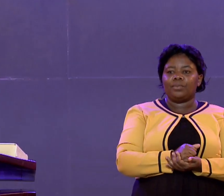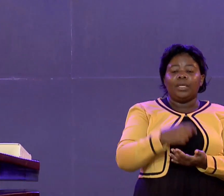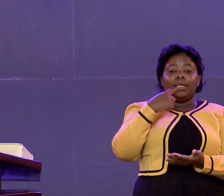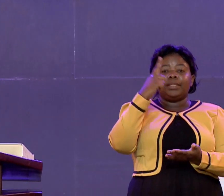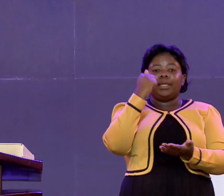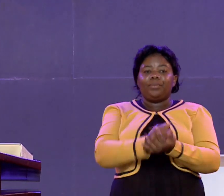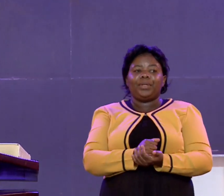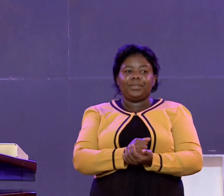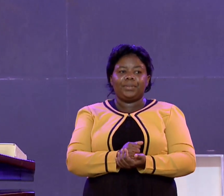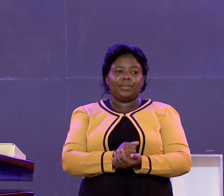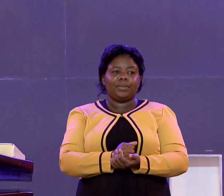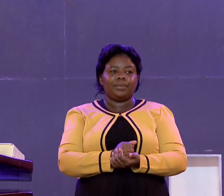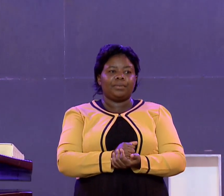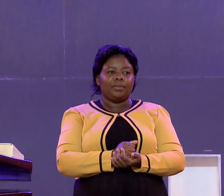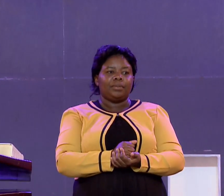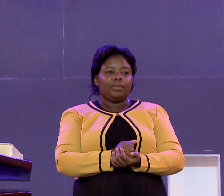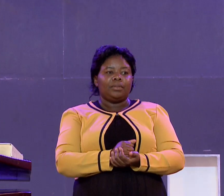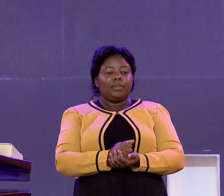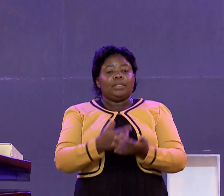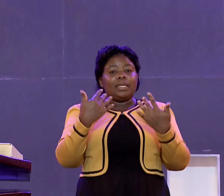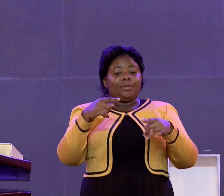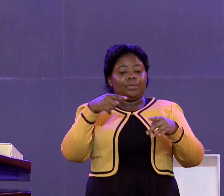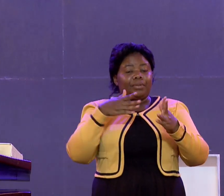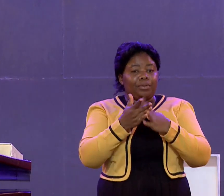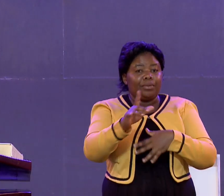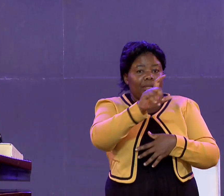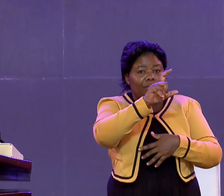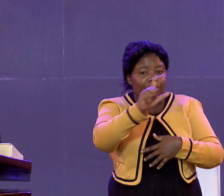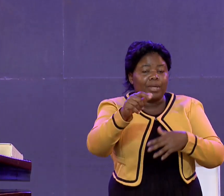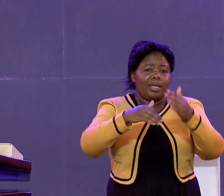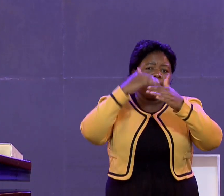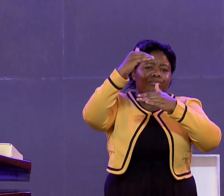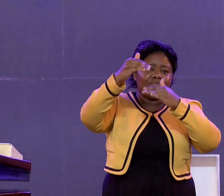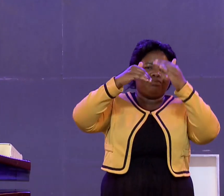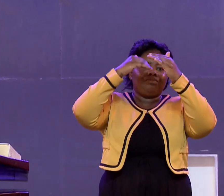Someone say amen. So this week and the next week and the other